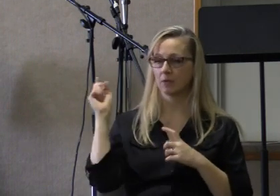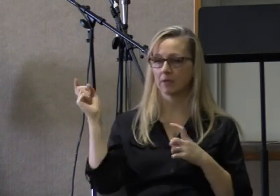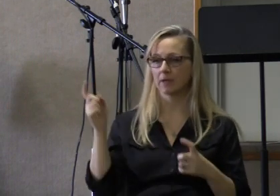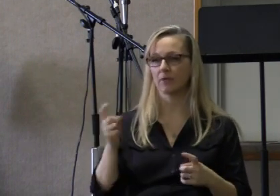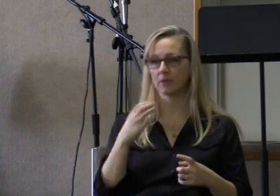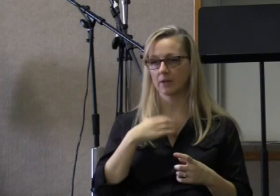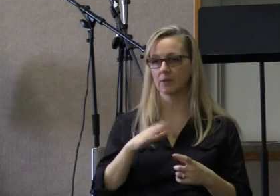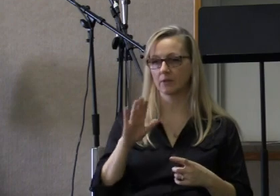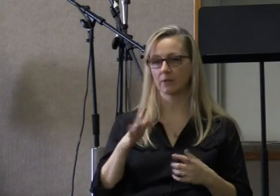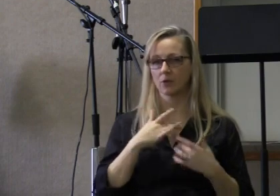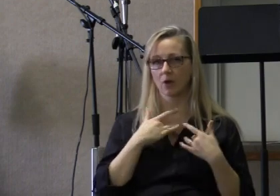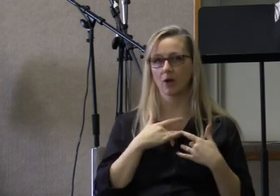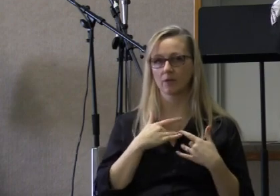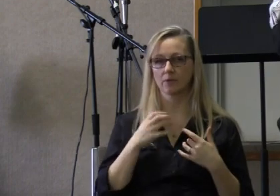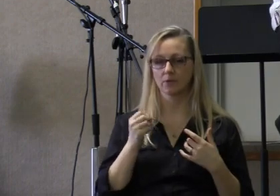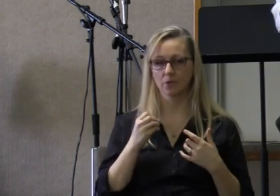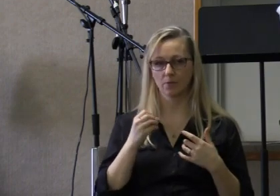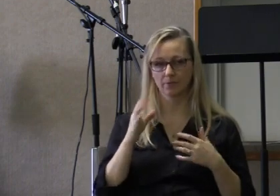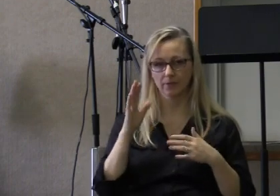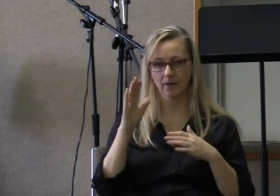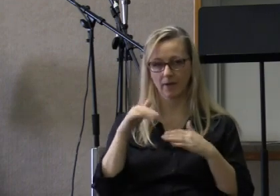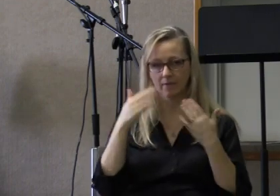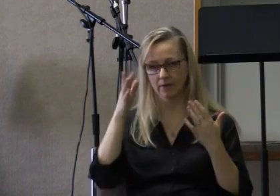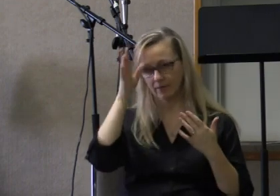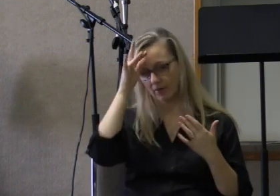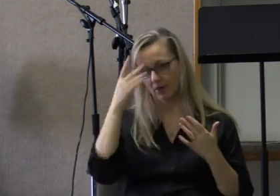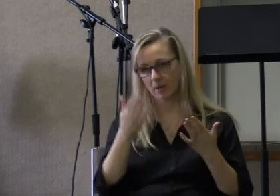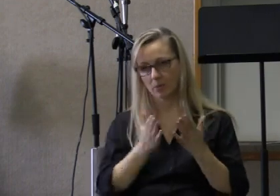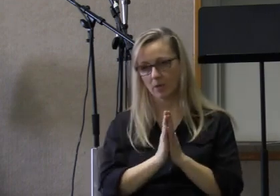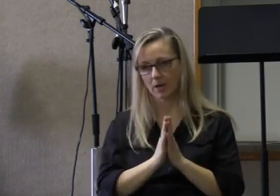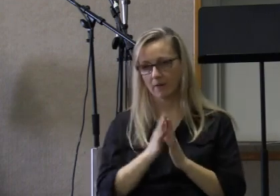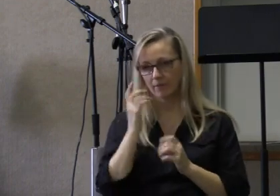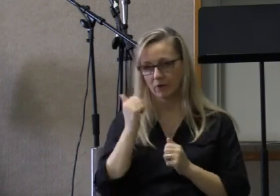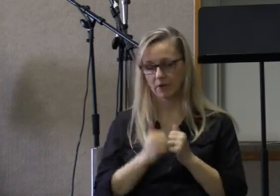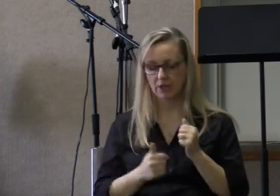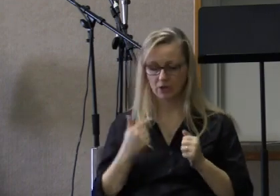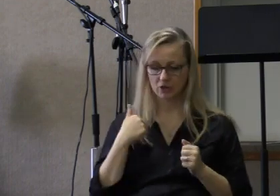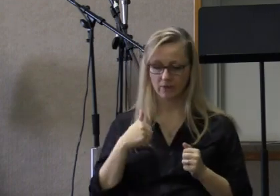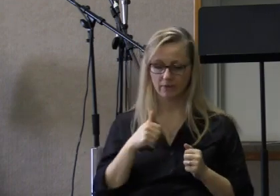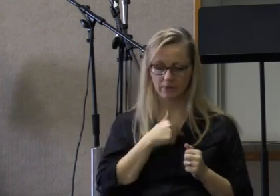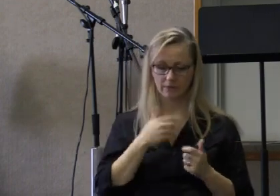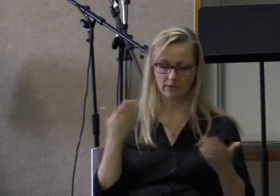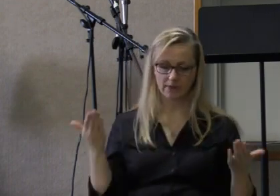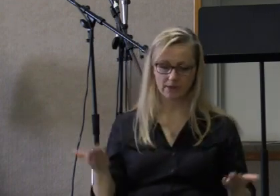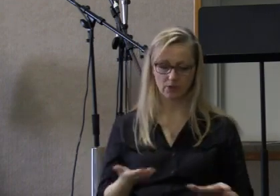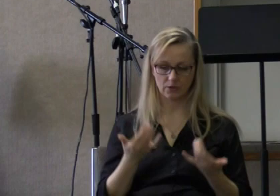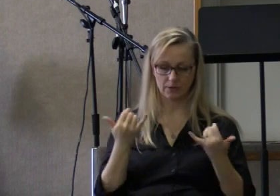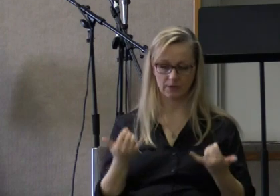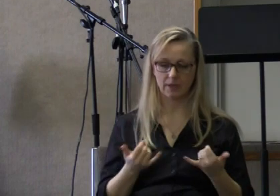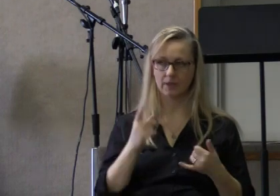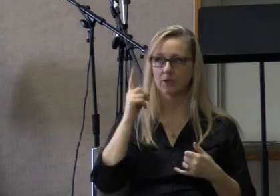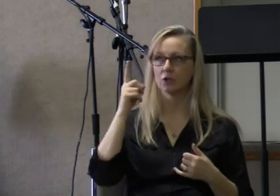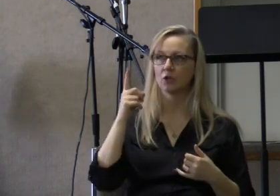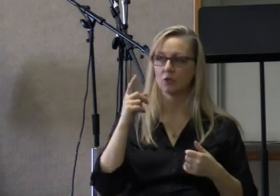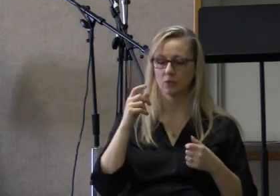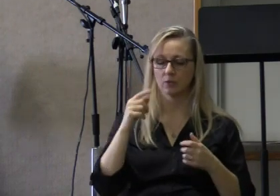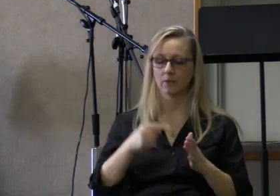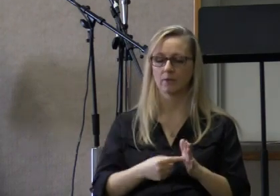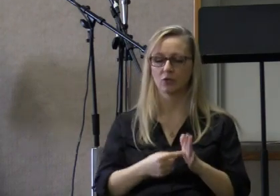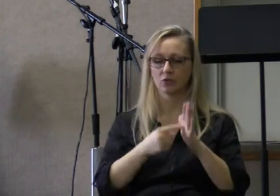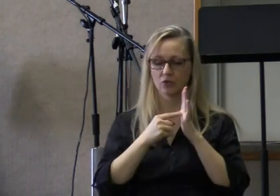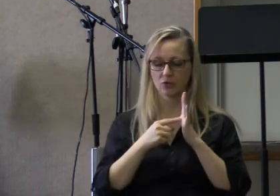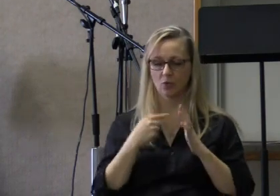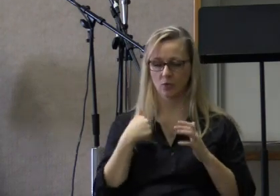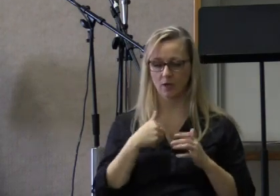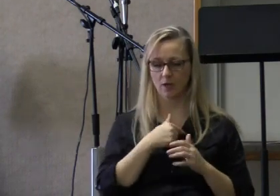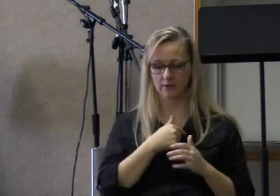of your heart. So, Heavenly Father, I just pray that for each and every person here today that you have revealed things